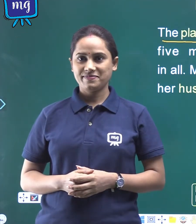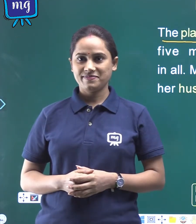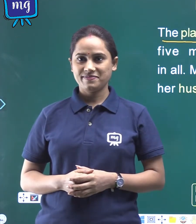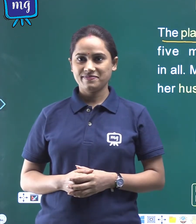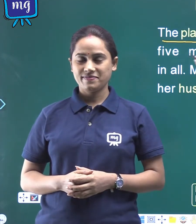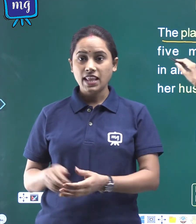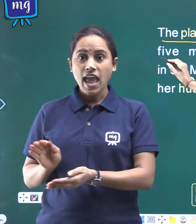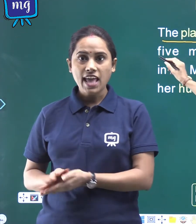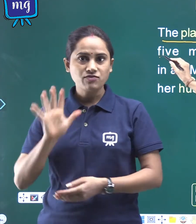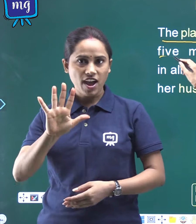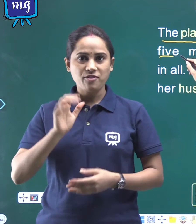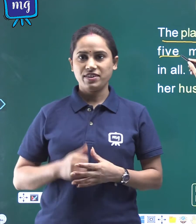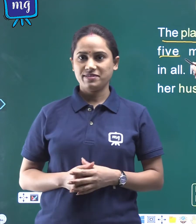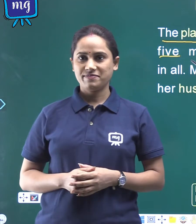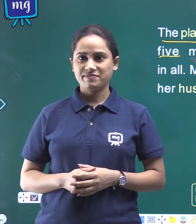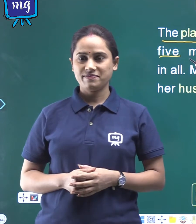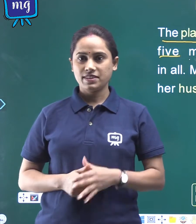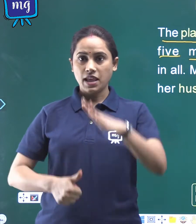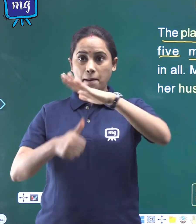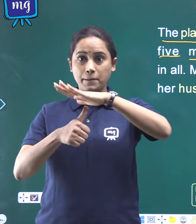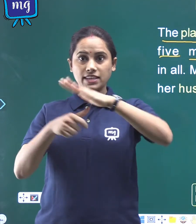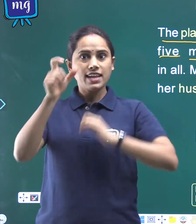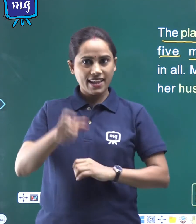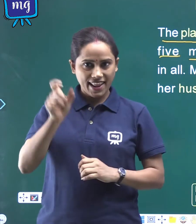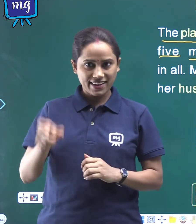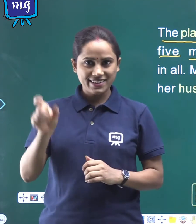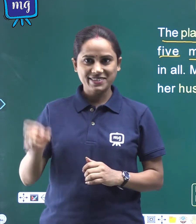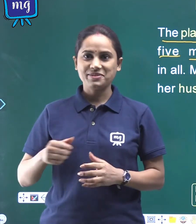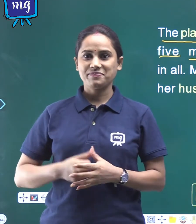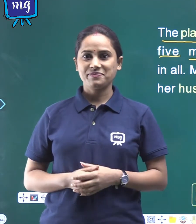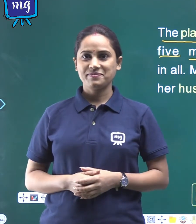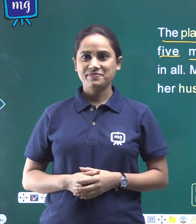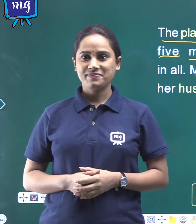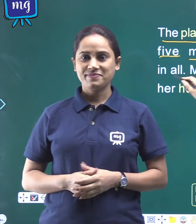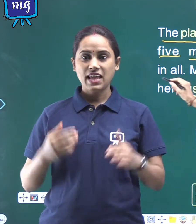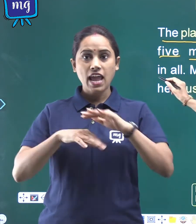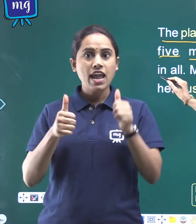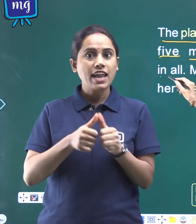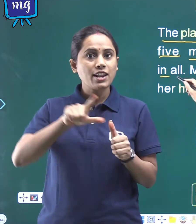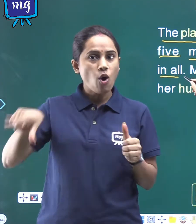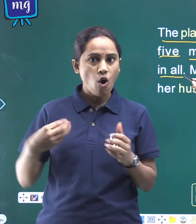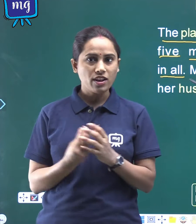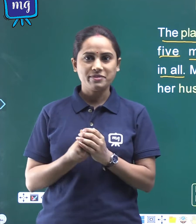has 5 major characters in all.